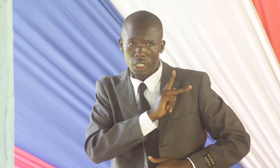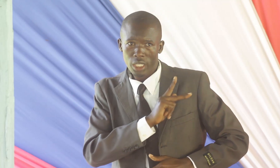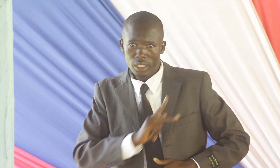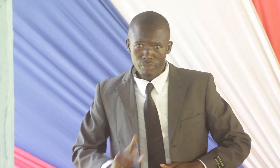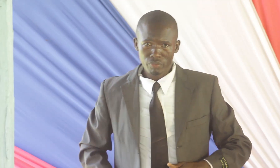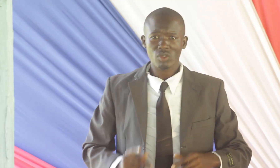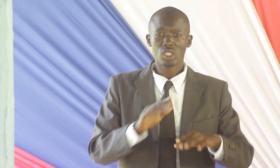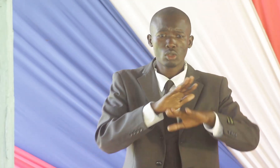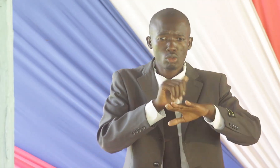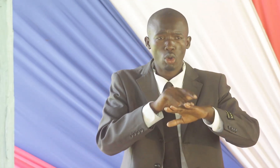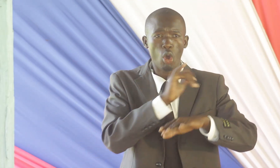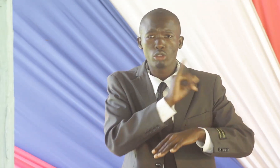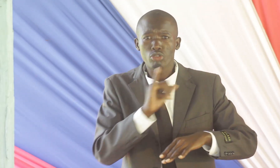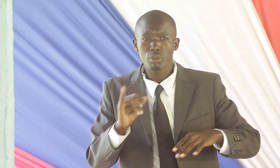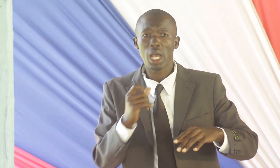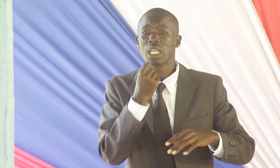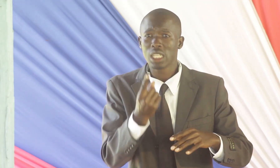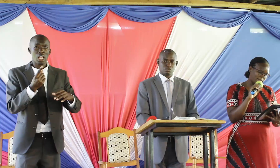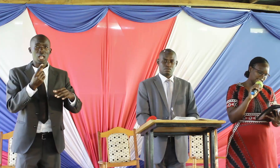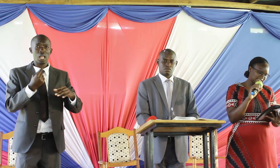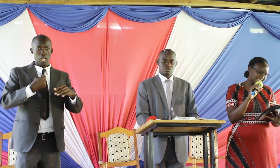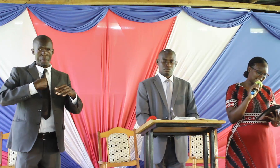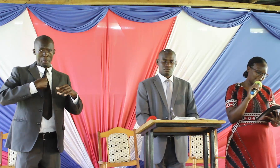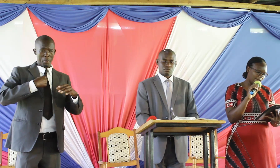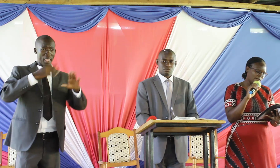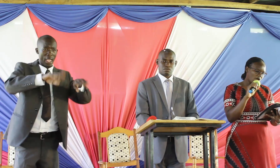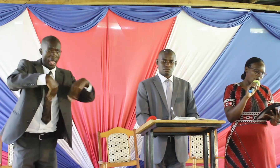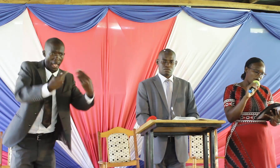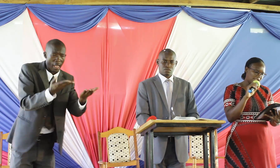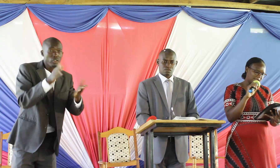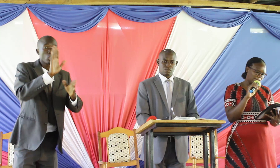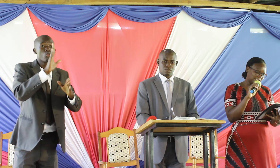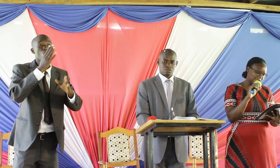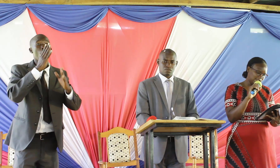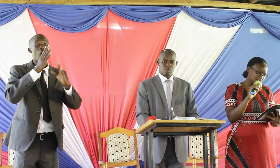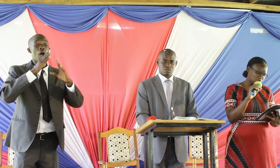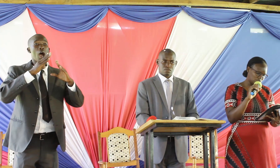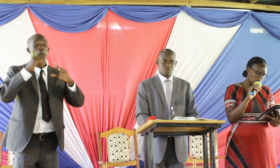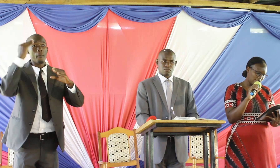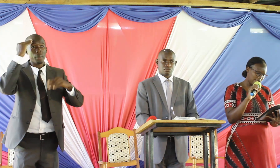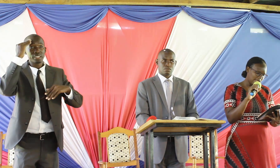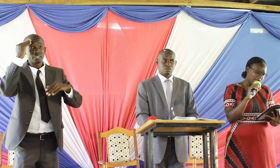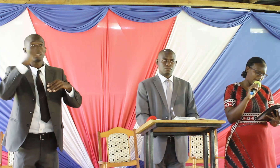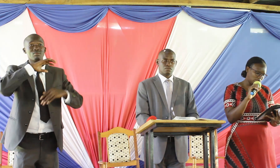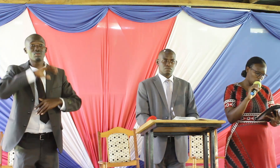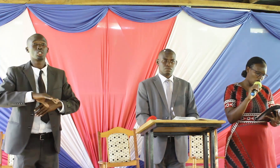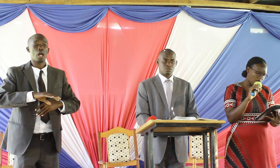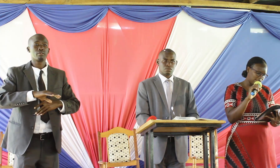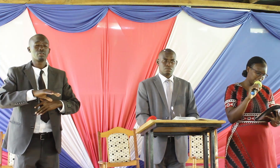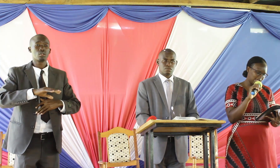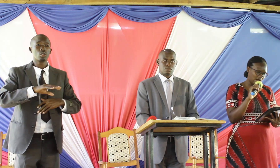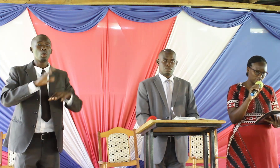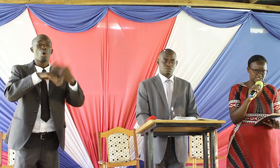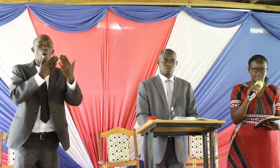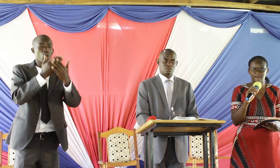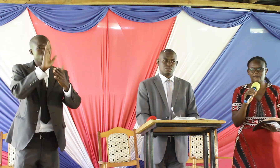said unto him, I have given unto you your master's son all that pertained to Saul and to all